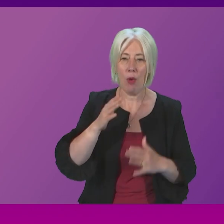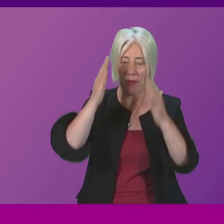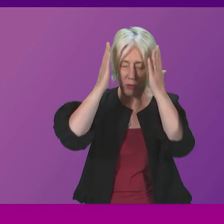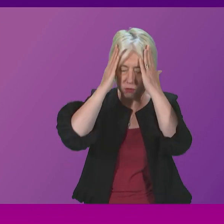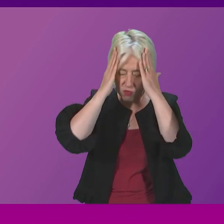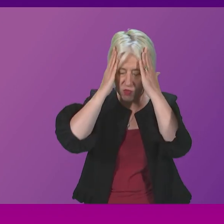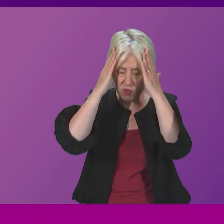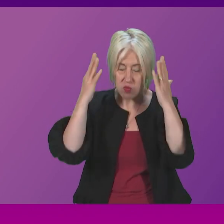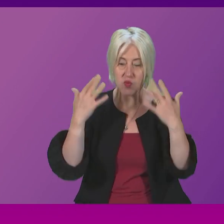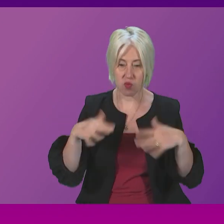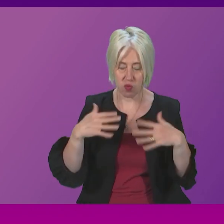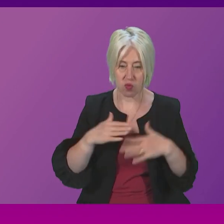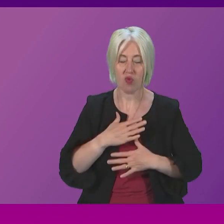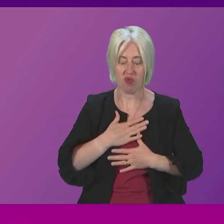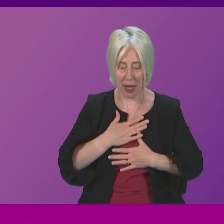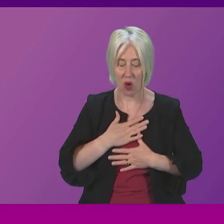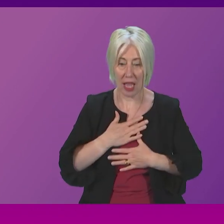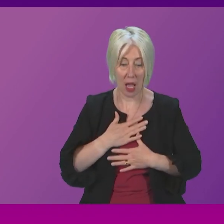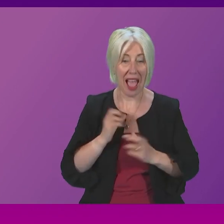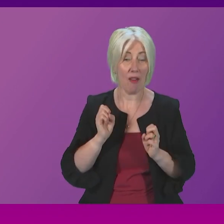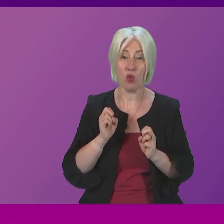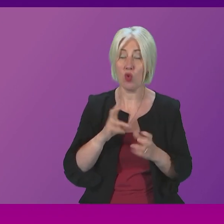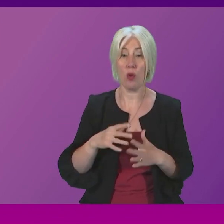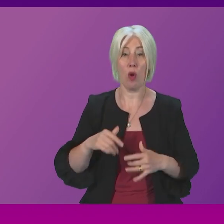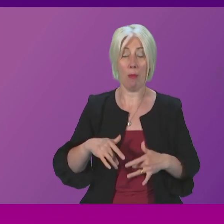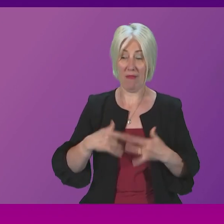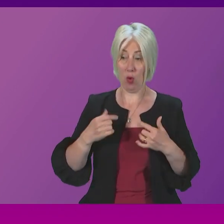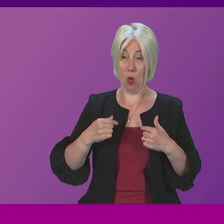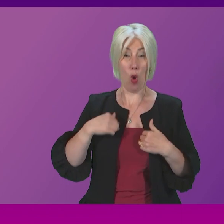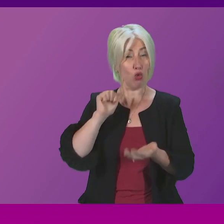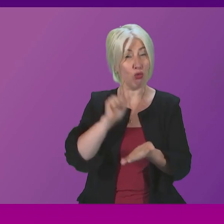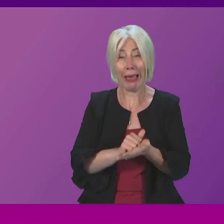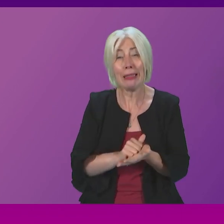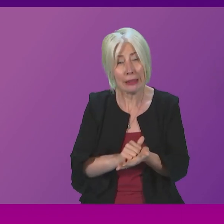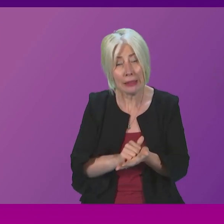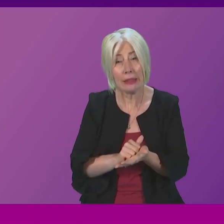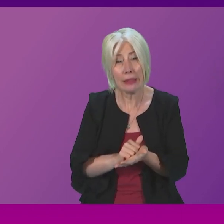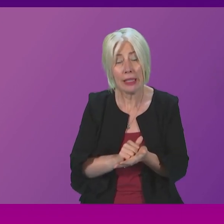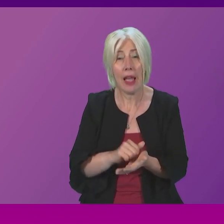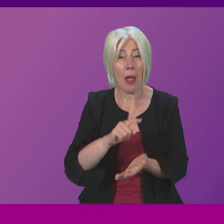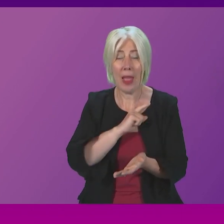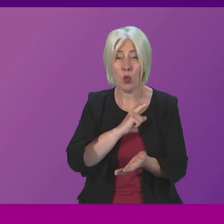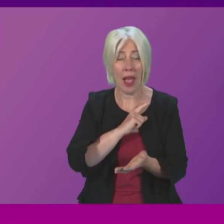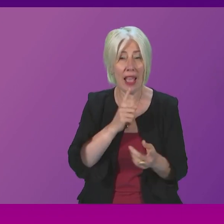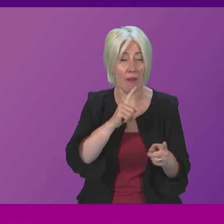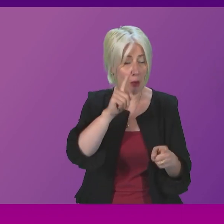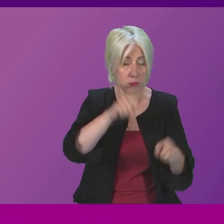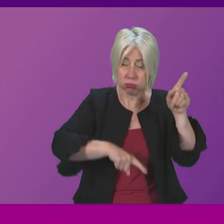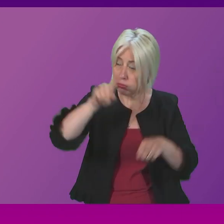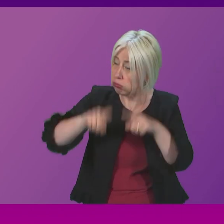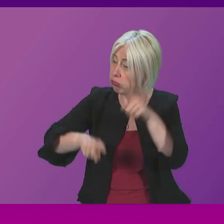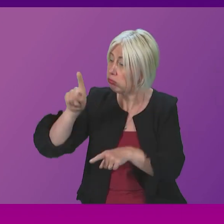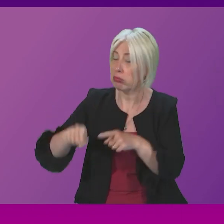head and we take a view on what we believe is right. And that's why I think having a diverse and